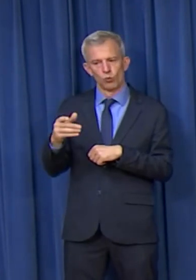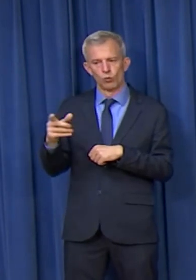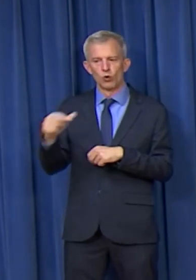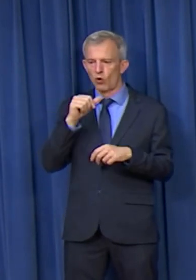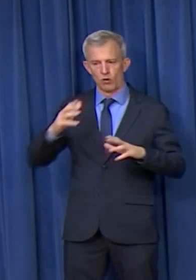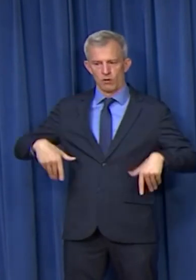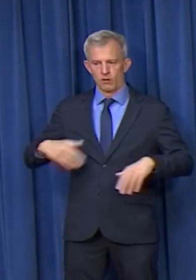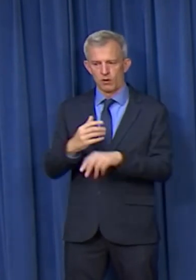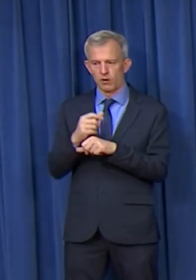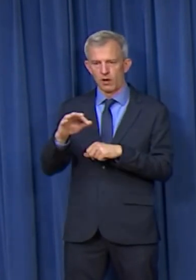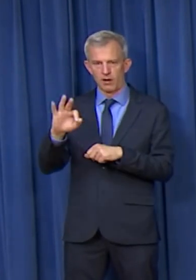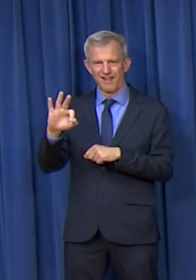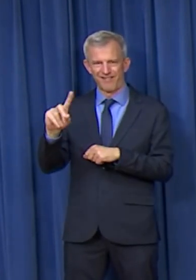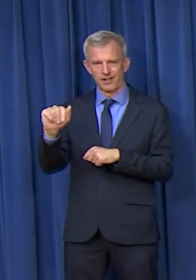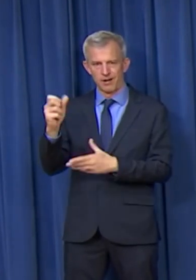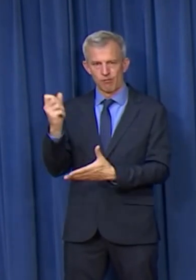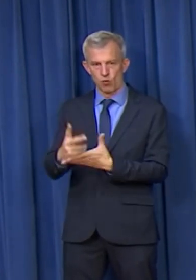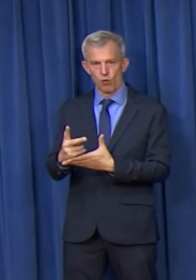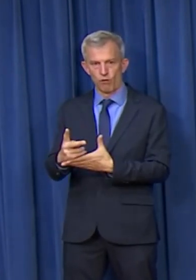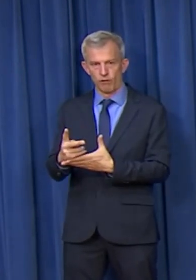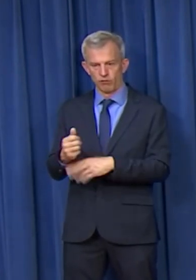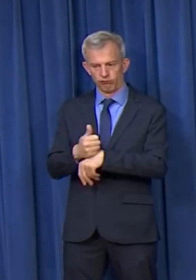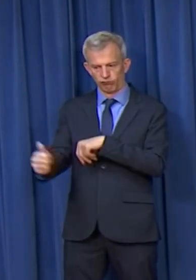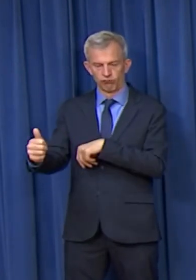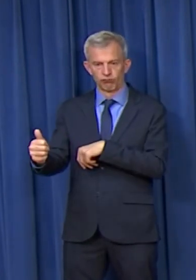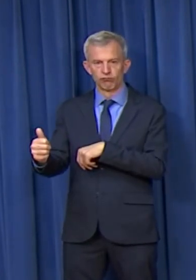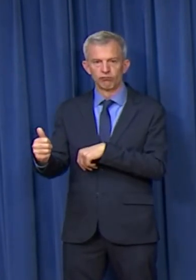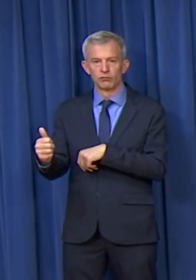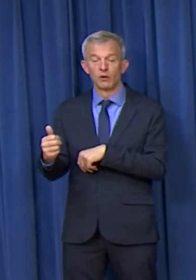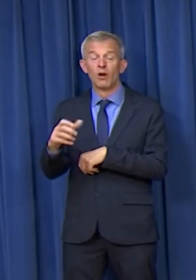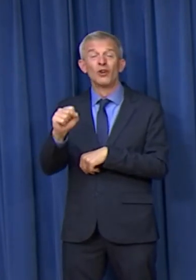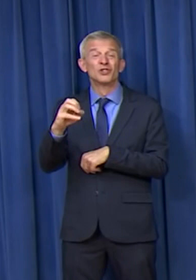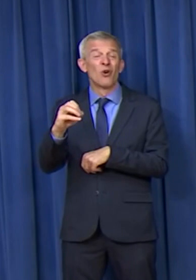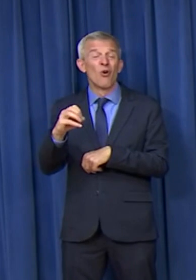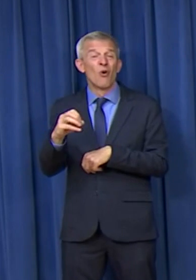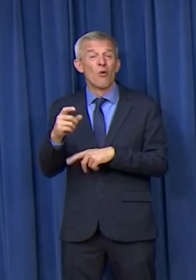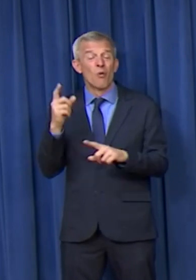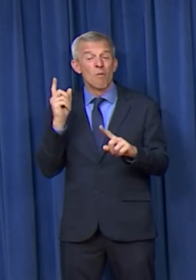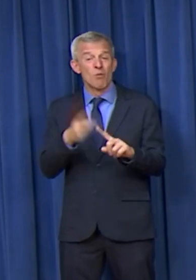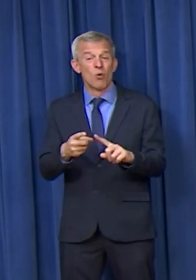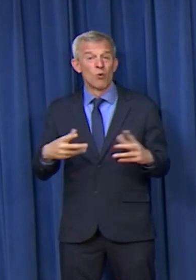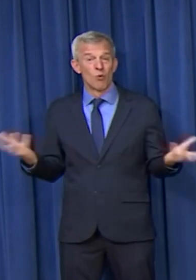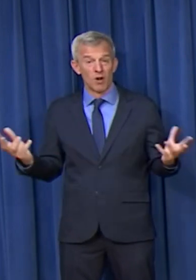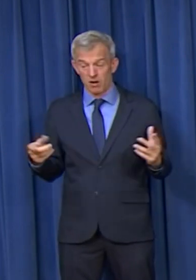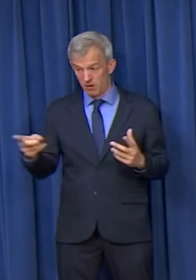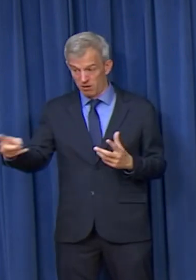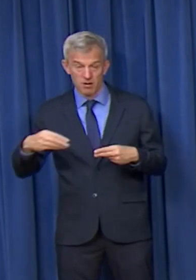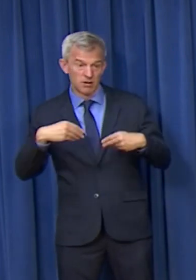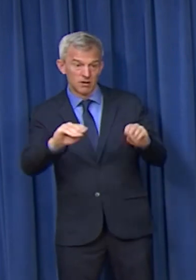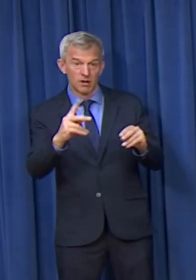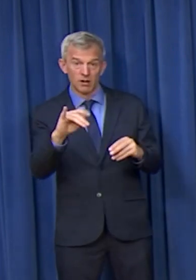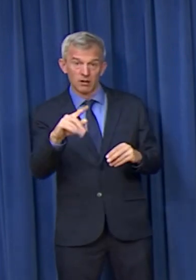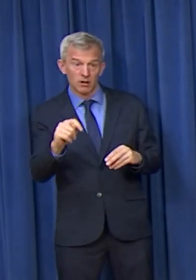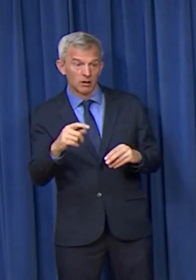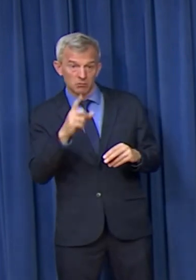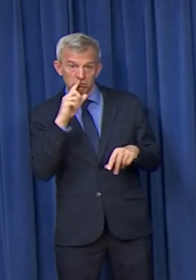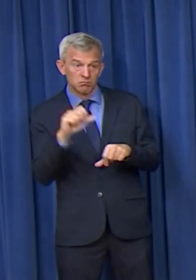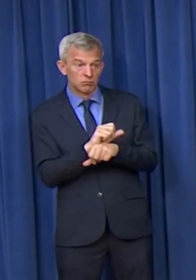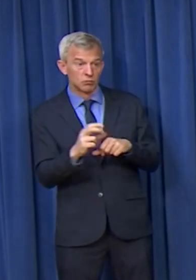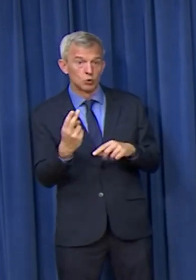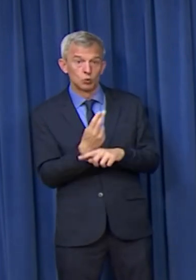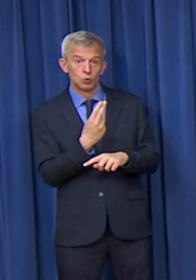approval. So I don't know if there has been any test kit that they've sold that actually is in use. They claim none have been